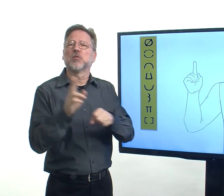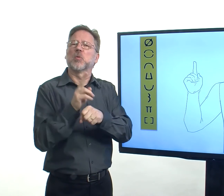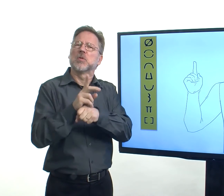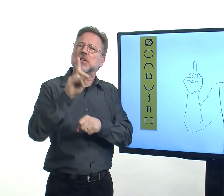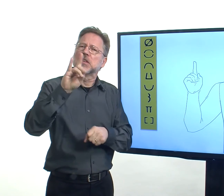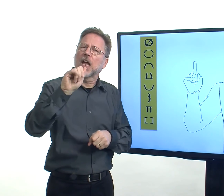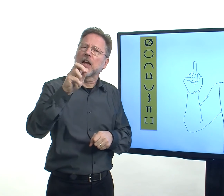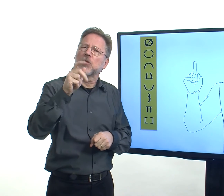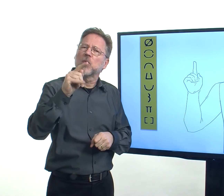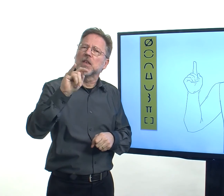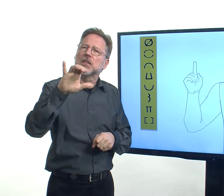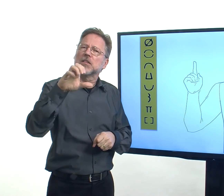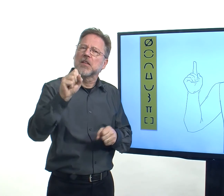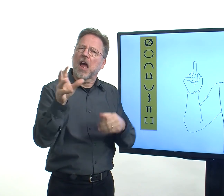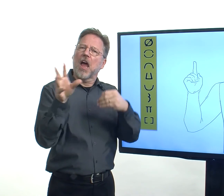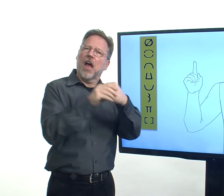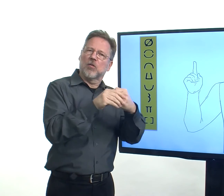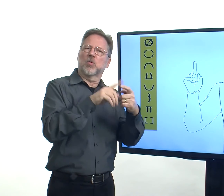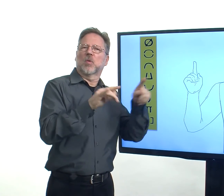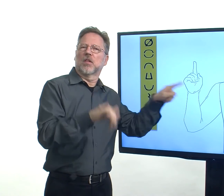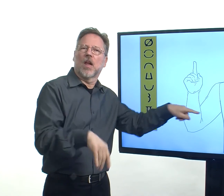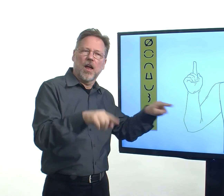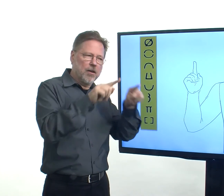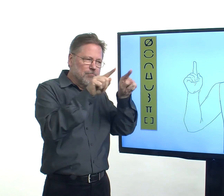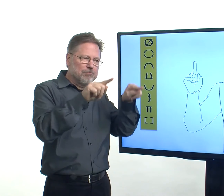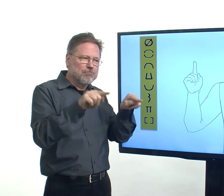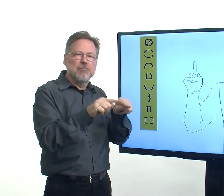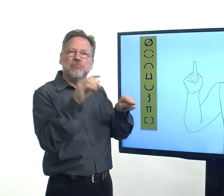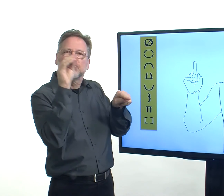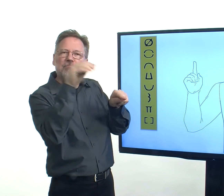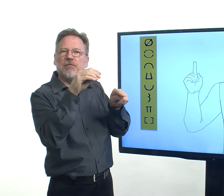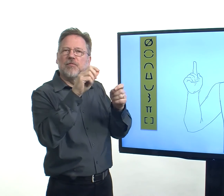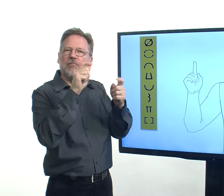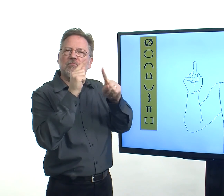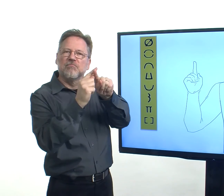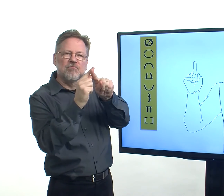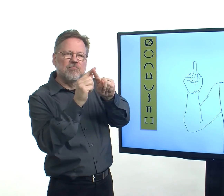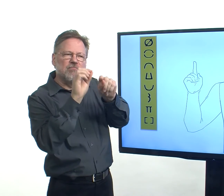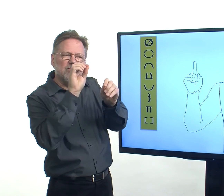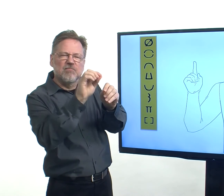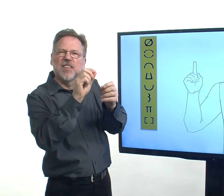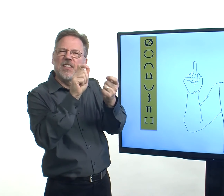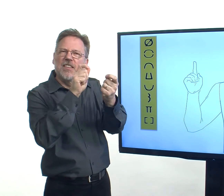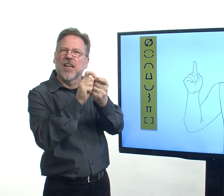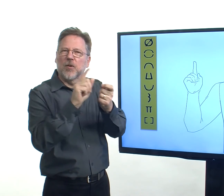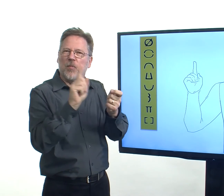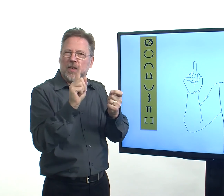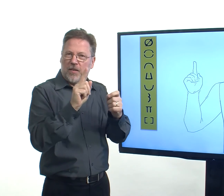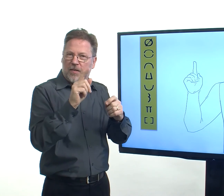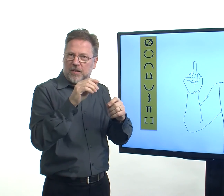notate. You might imagine that diacritics could be added to a symbol for more precise information about location.